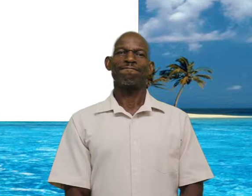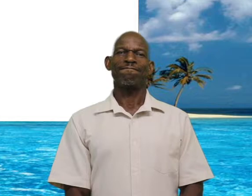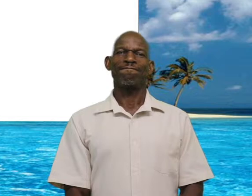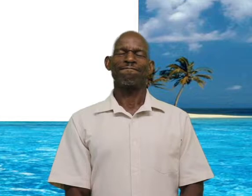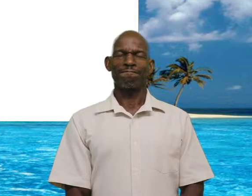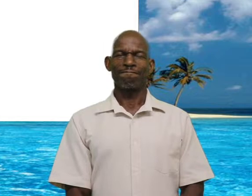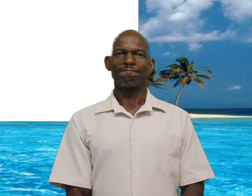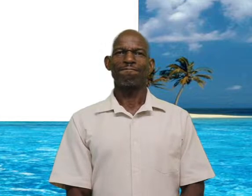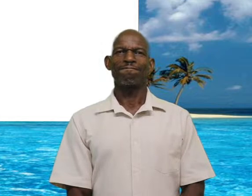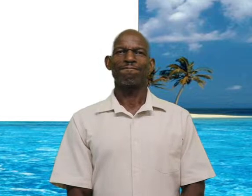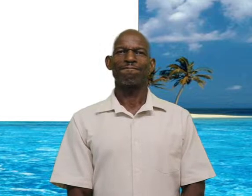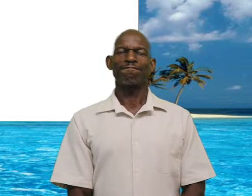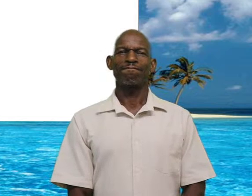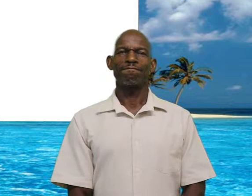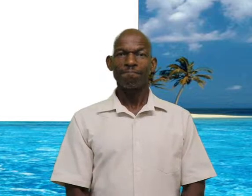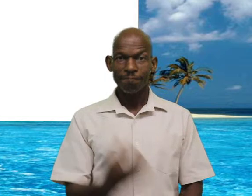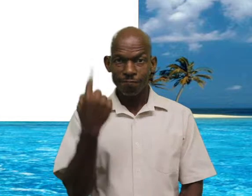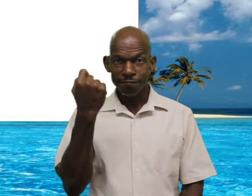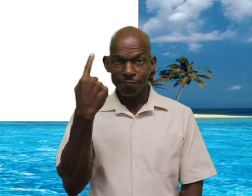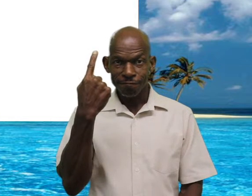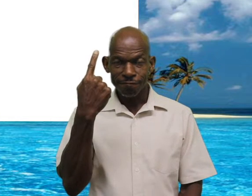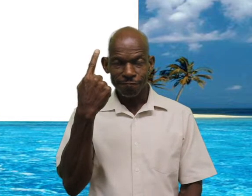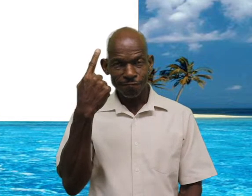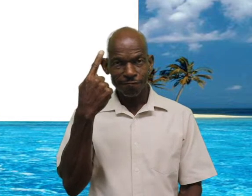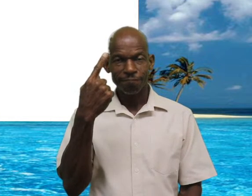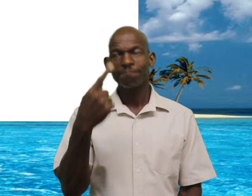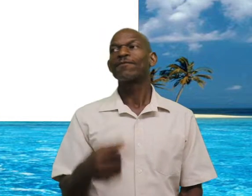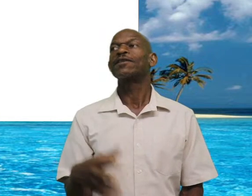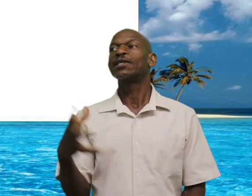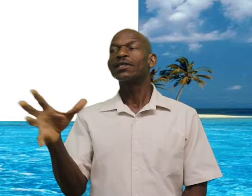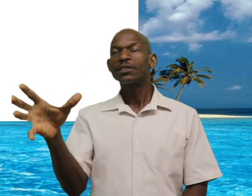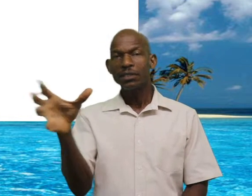So put in the pronoun to replace the dogs.